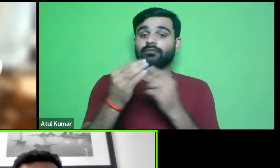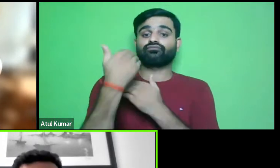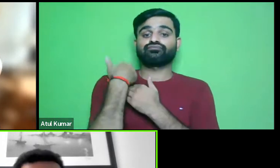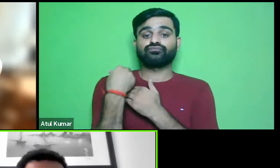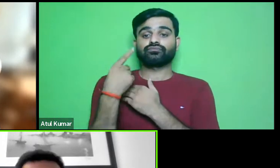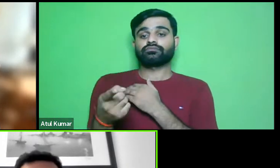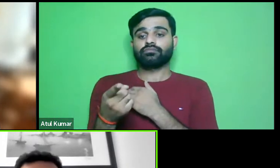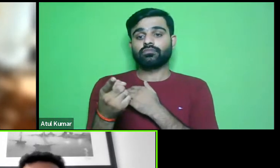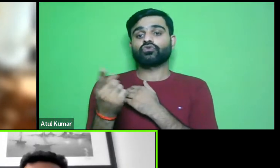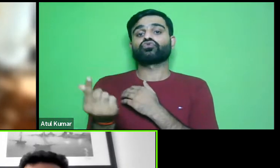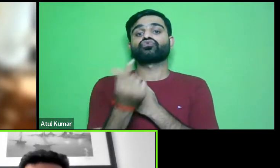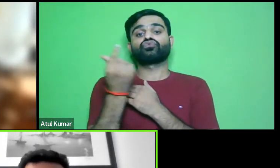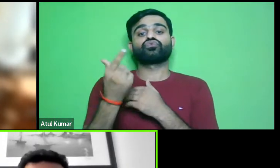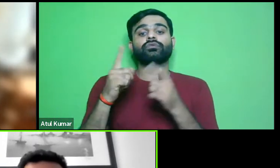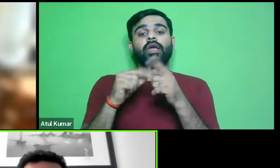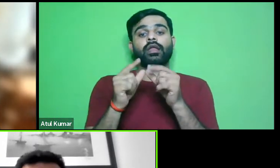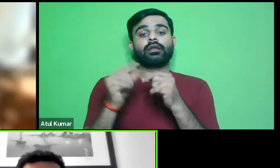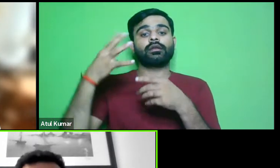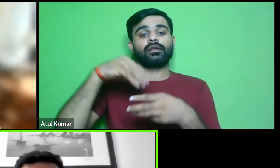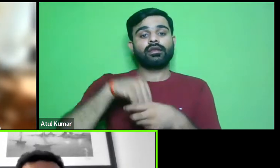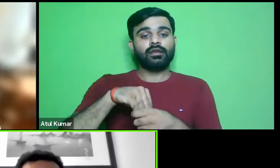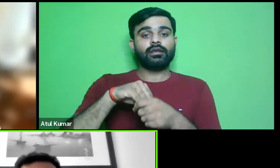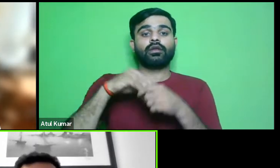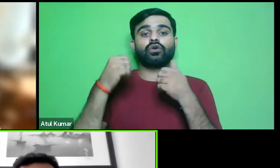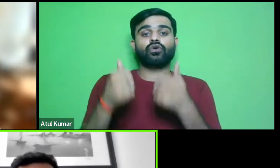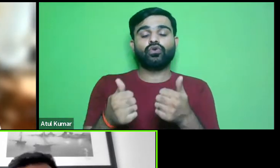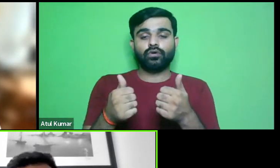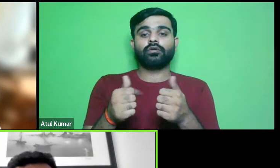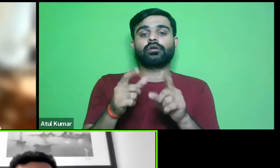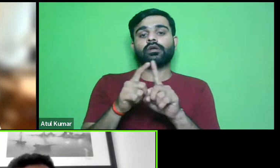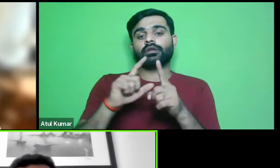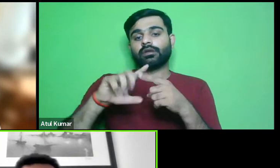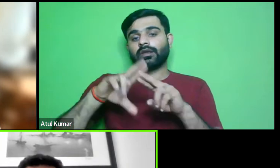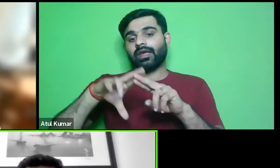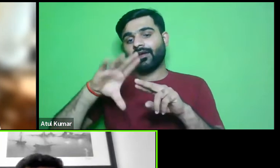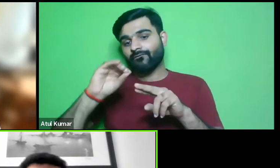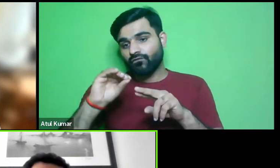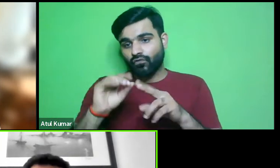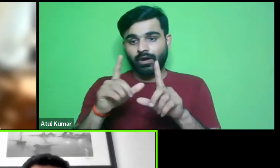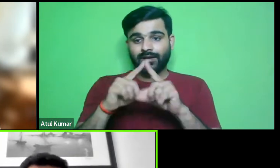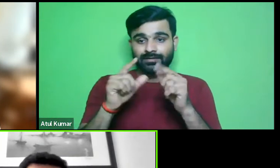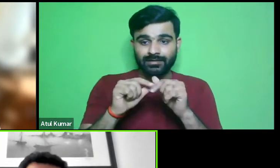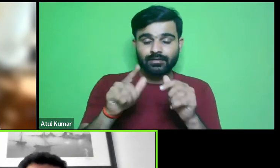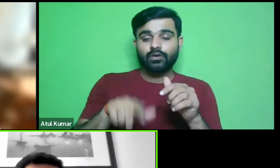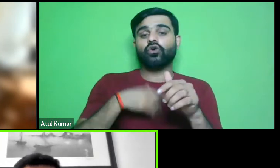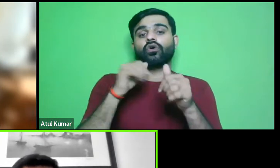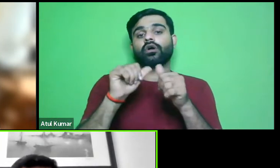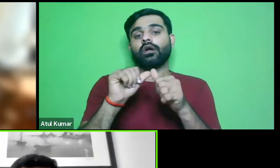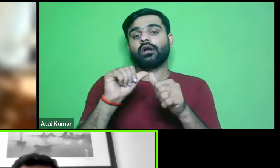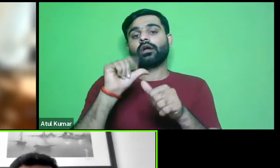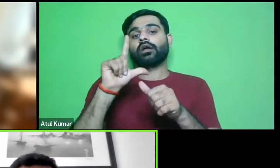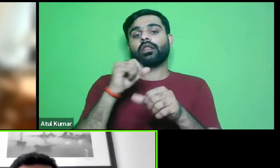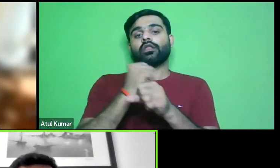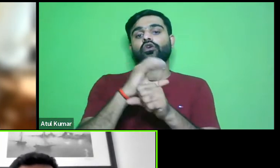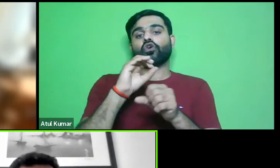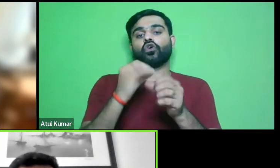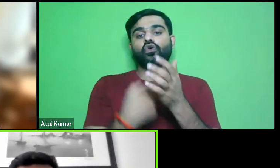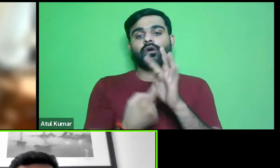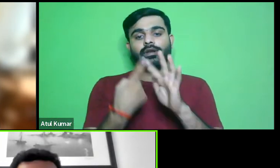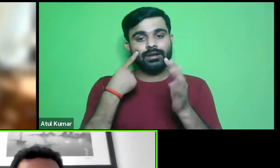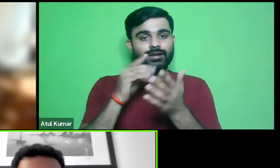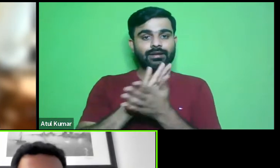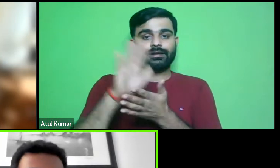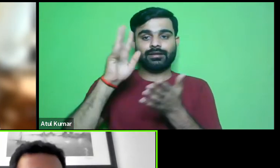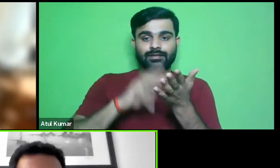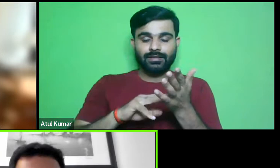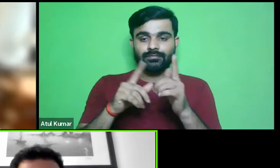that of the users that data is put to, and therefore protect data accordingly. And algorithmic decision-making is arguably like one of those fundamental